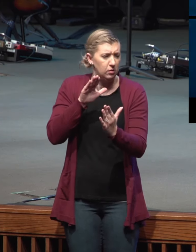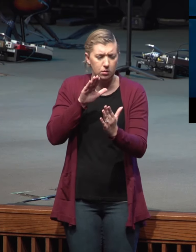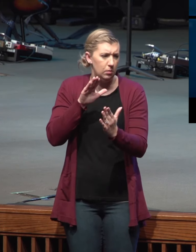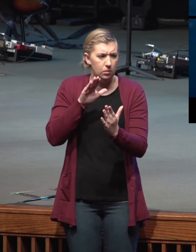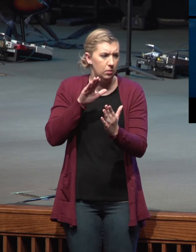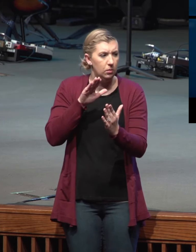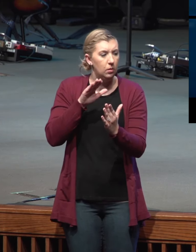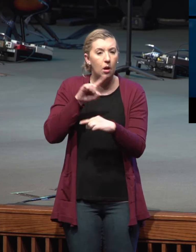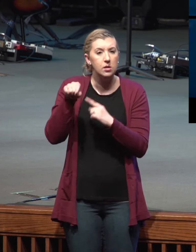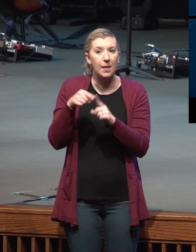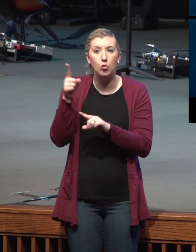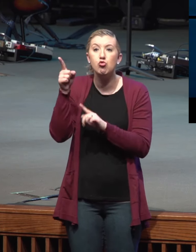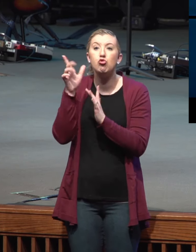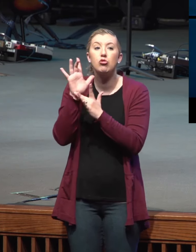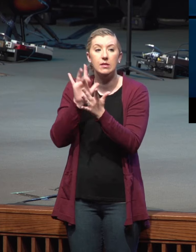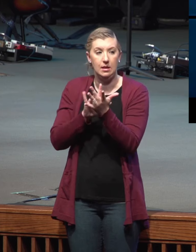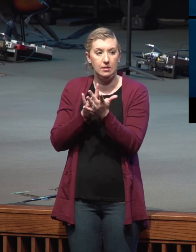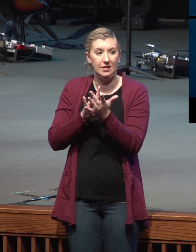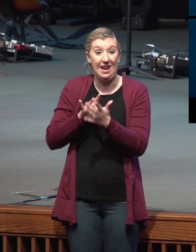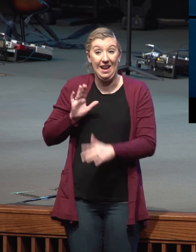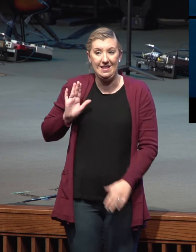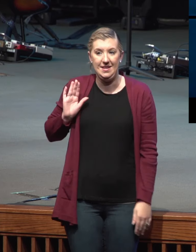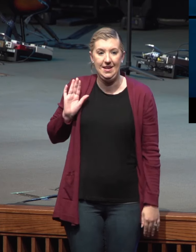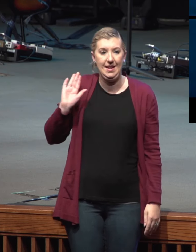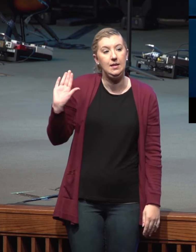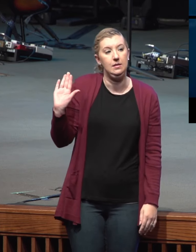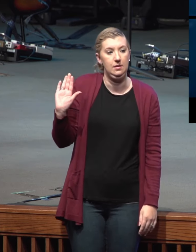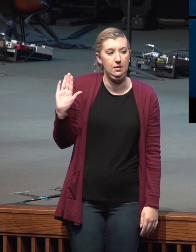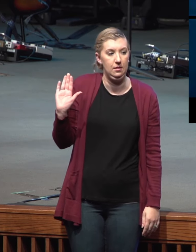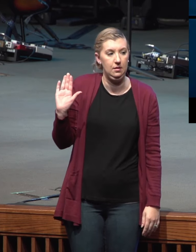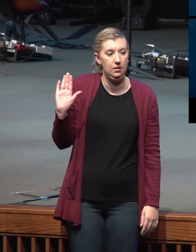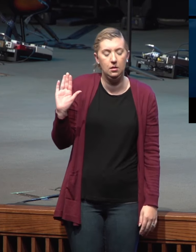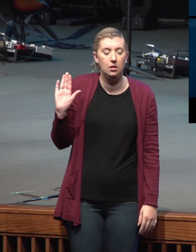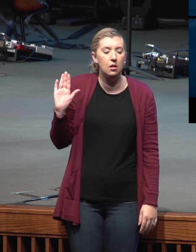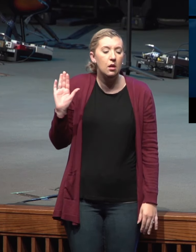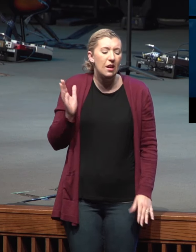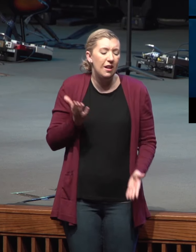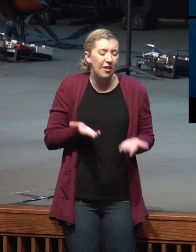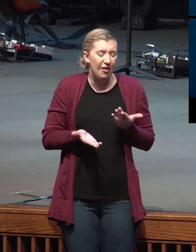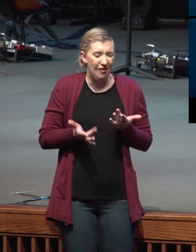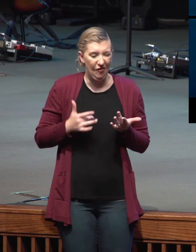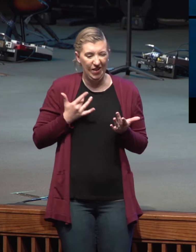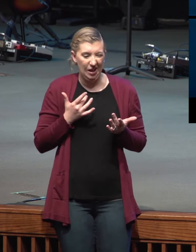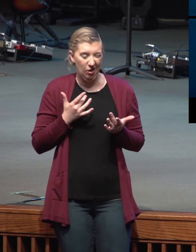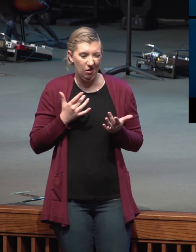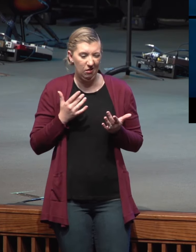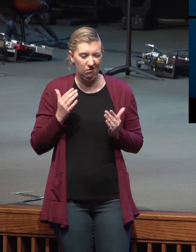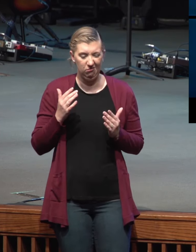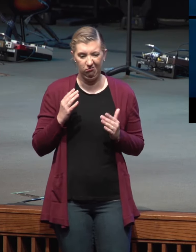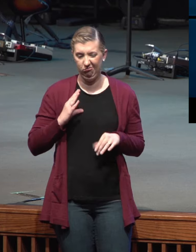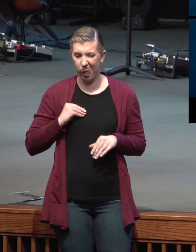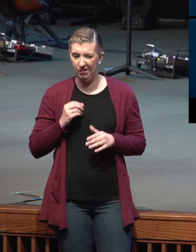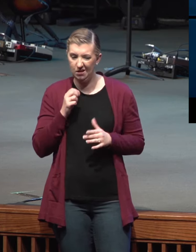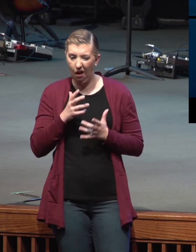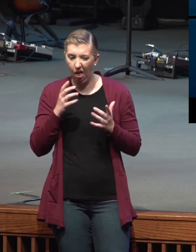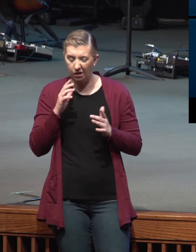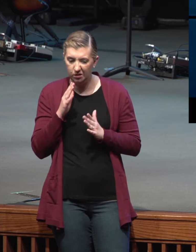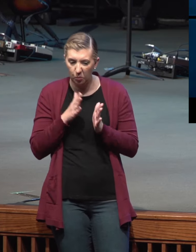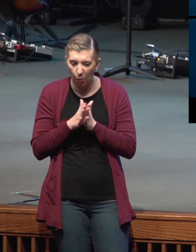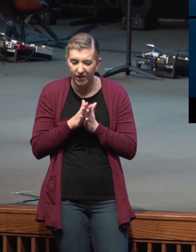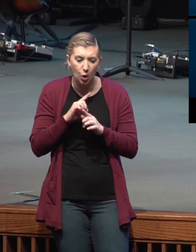It's about Jesus and his. It may not feel as motivational, but we are